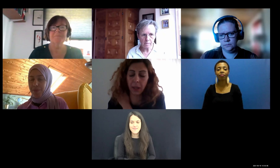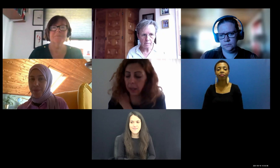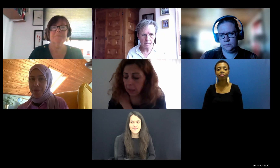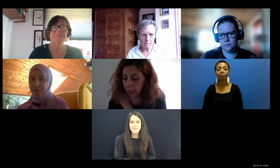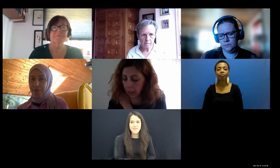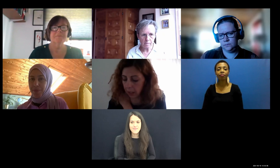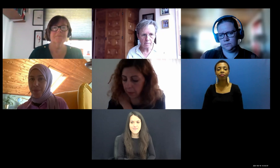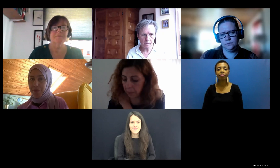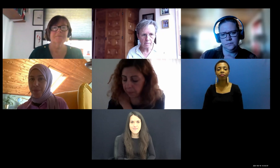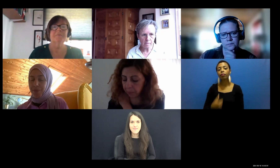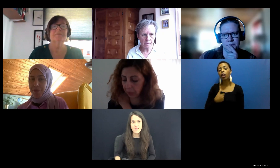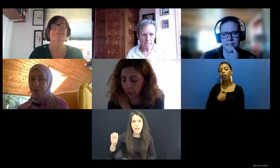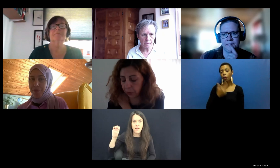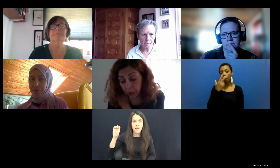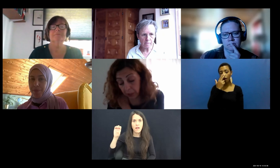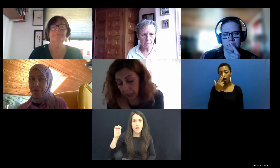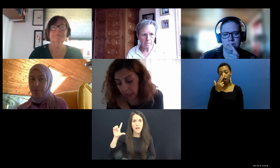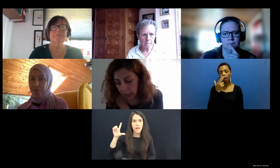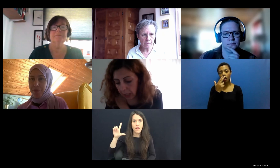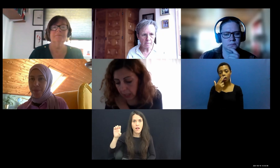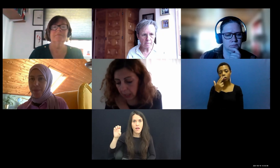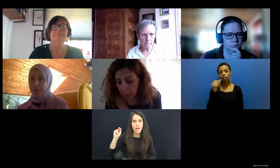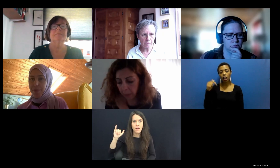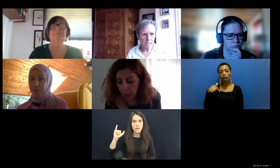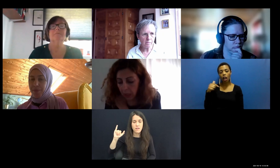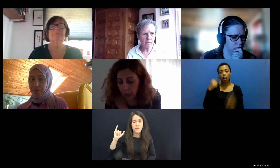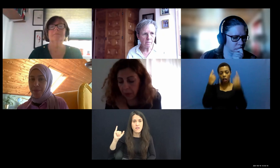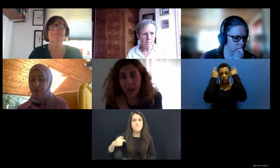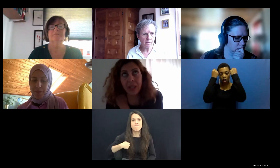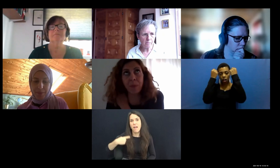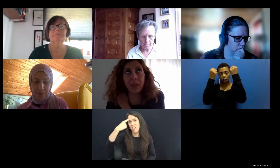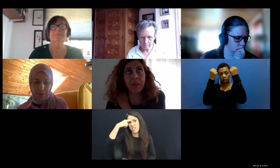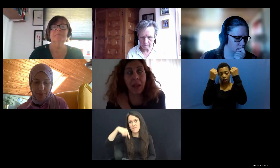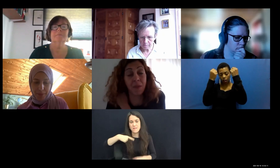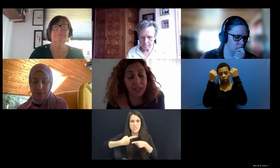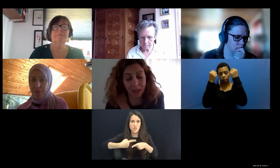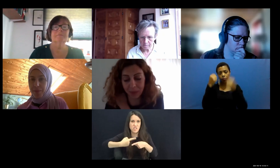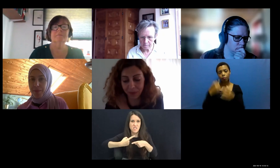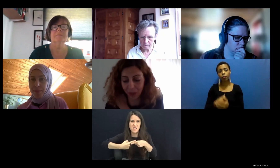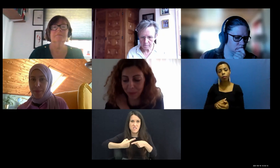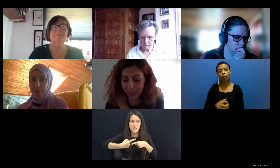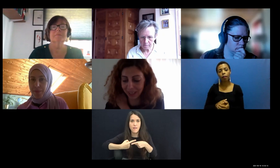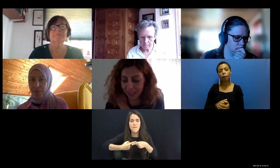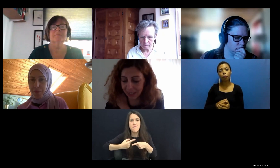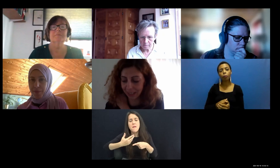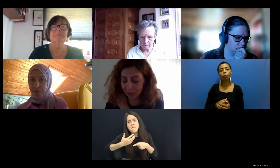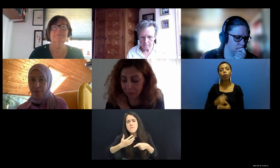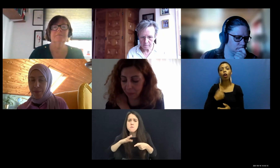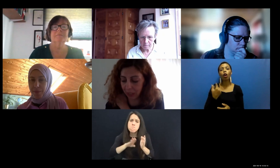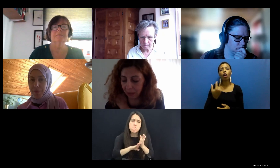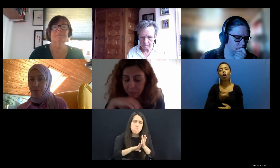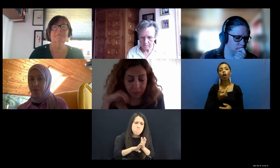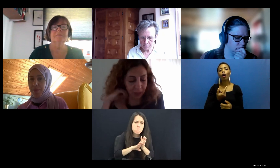I think for Greece, there have been some developments in